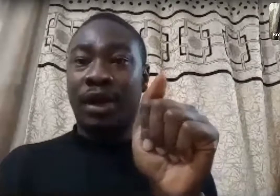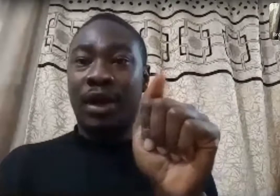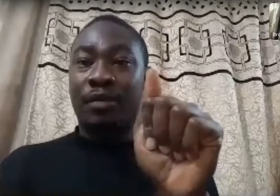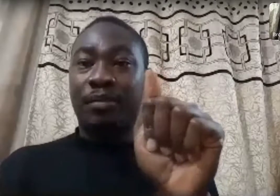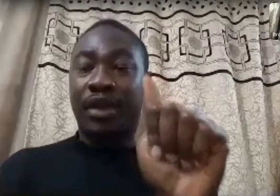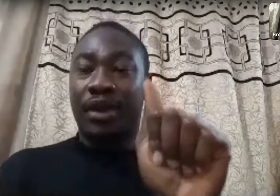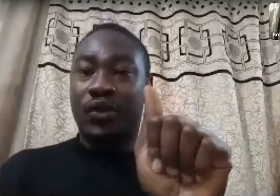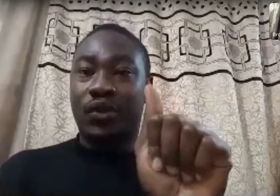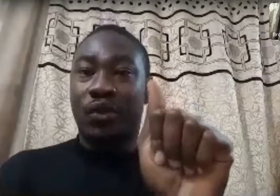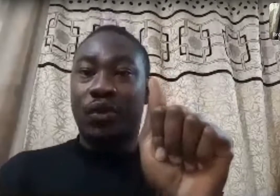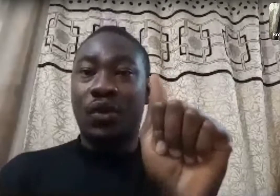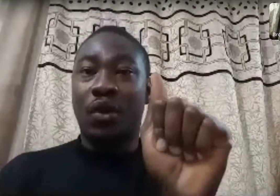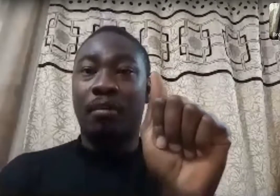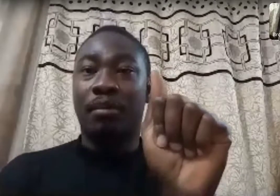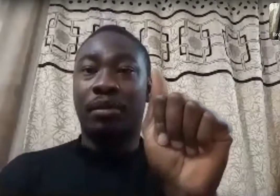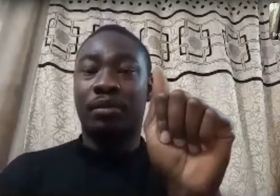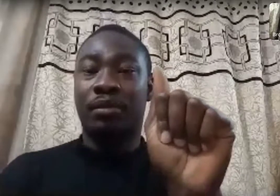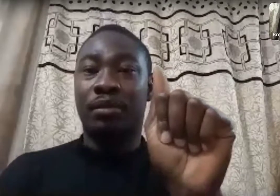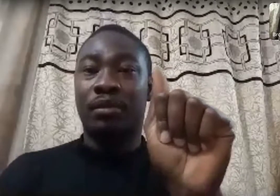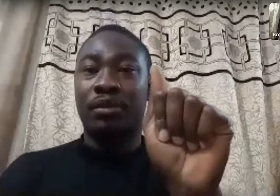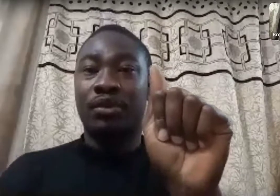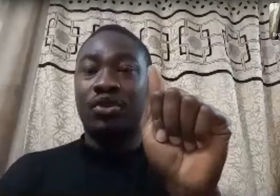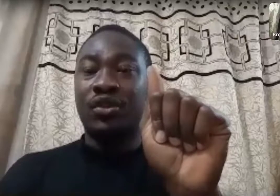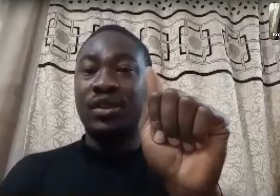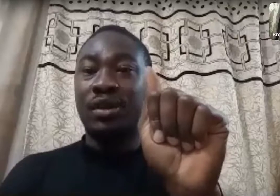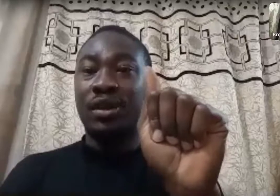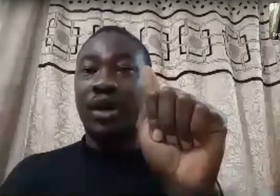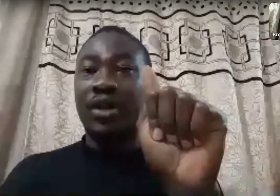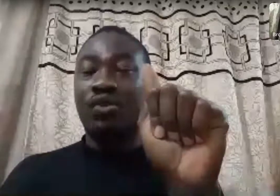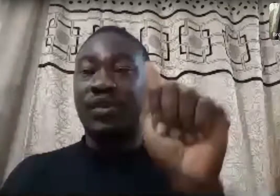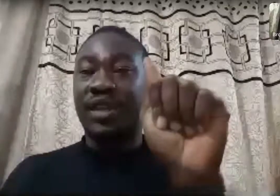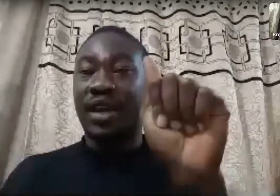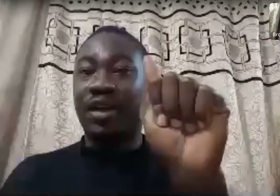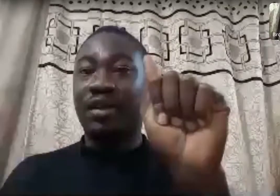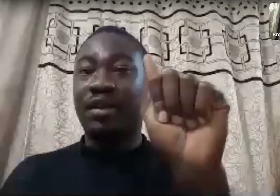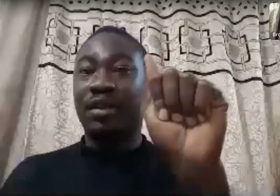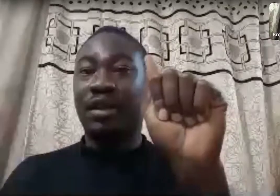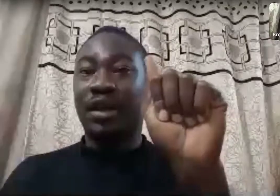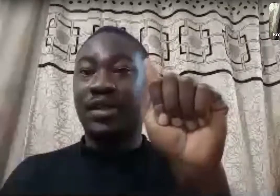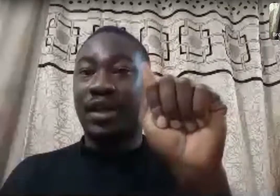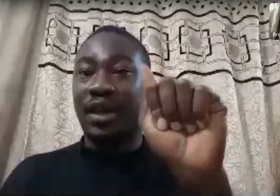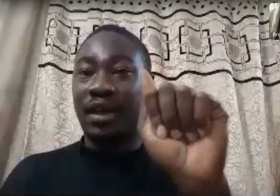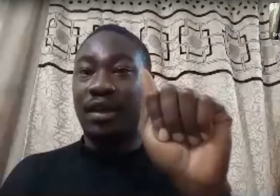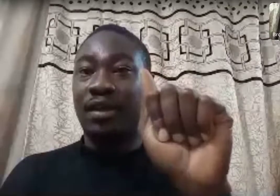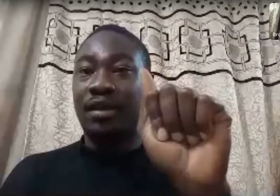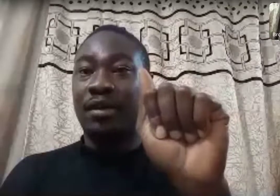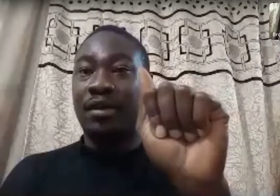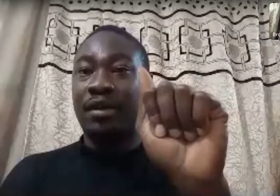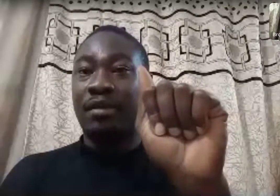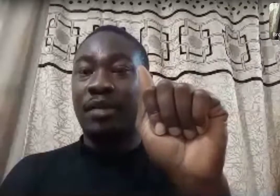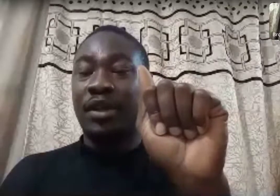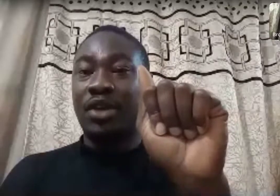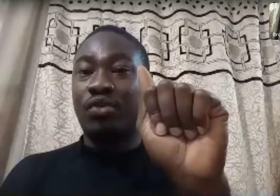your thumb, just like you're signing the letter A, but then you wriggle your